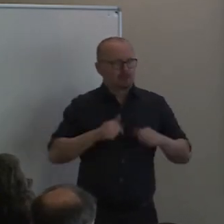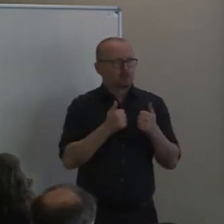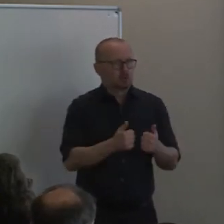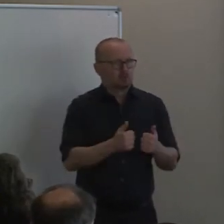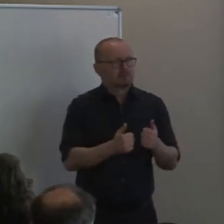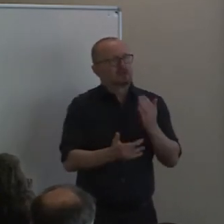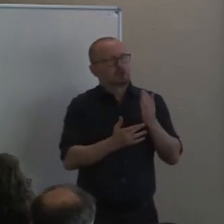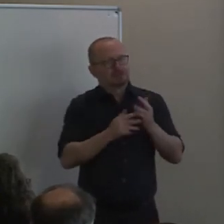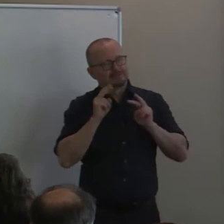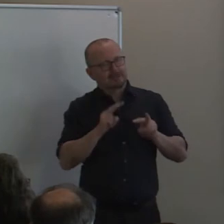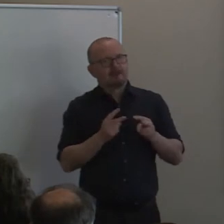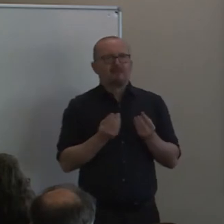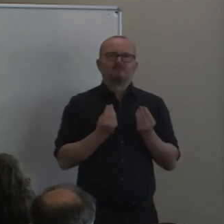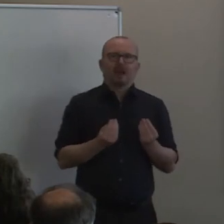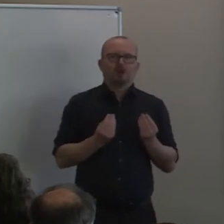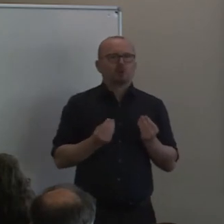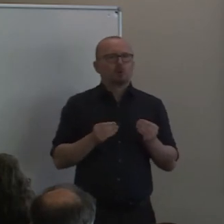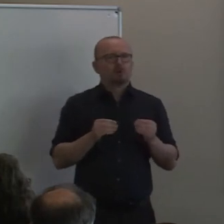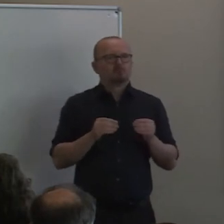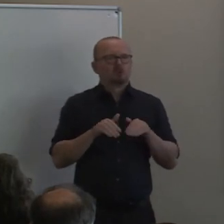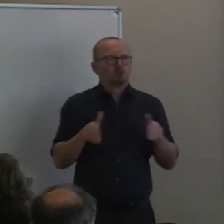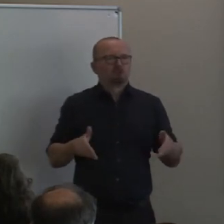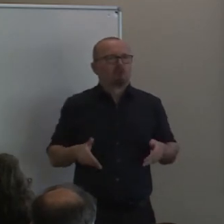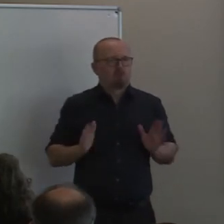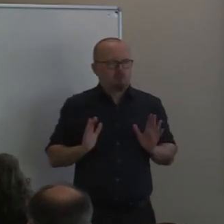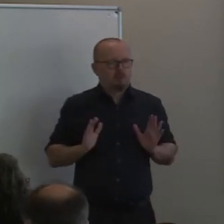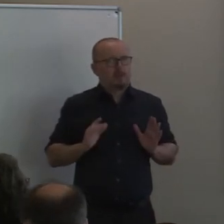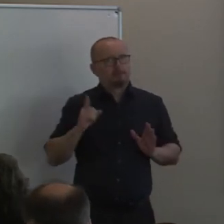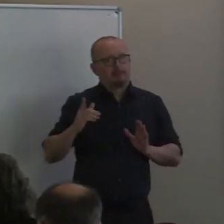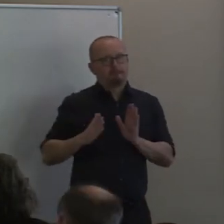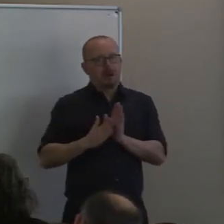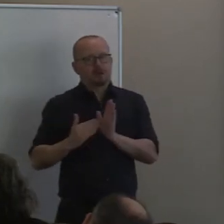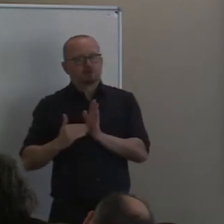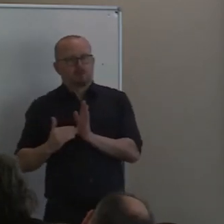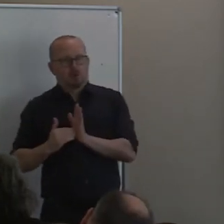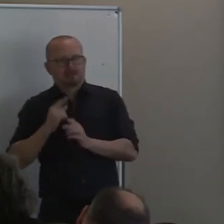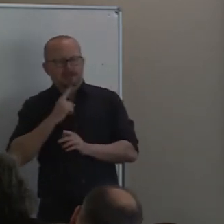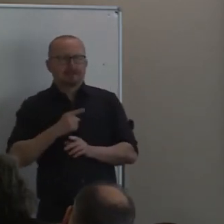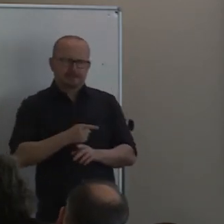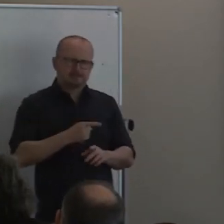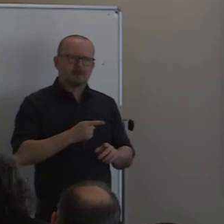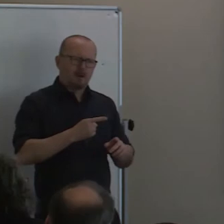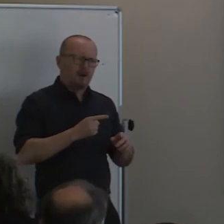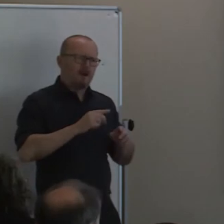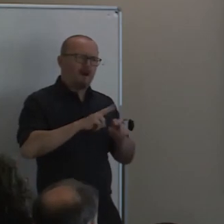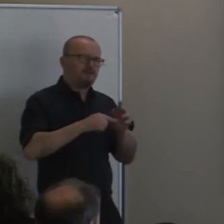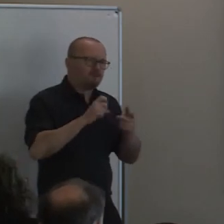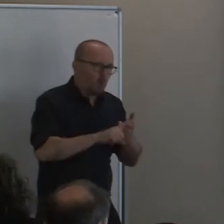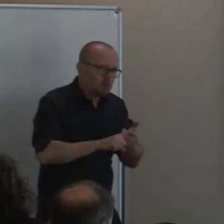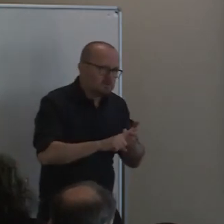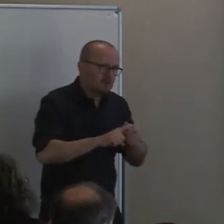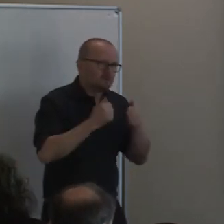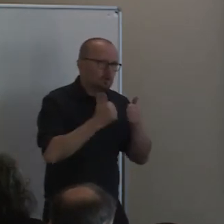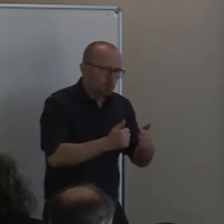value-neutral tool, yet somewhat paradoxically, as Mark Zuckerberg once said, a force for good in democracy. The people who design and